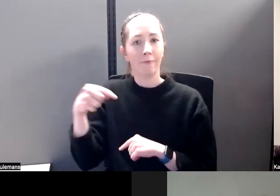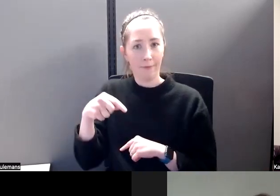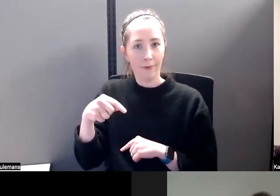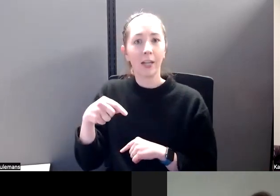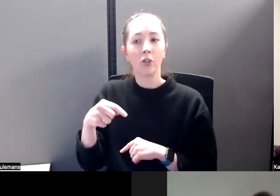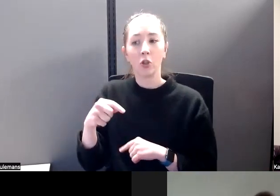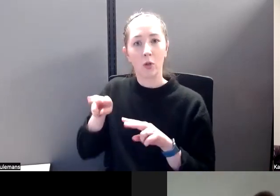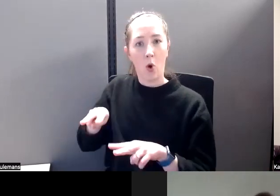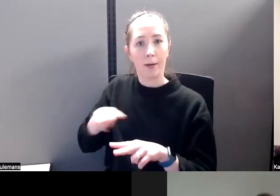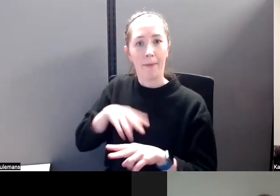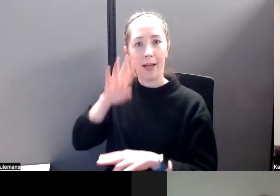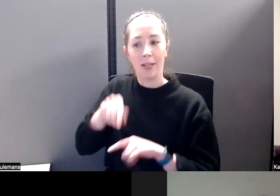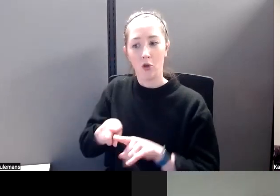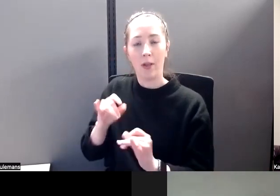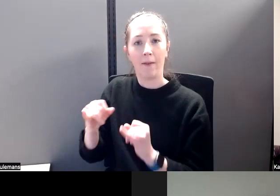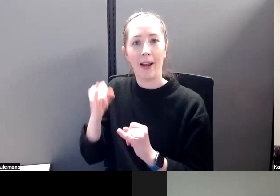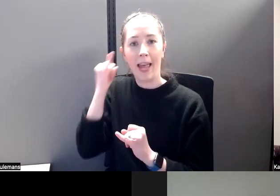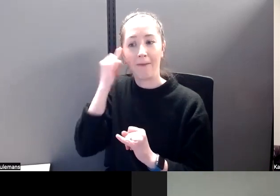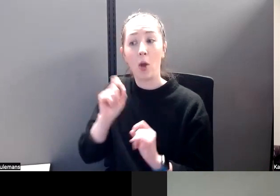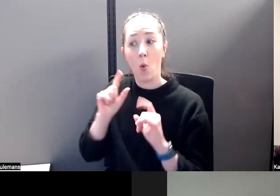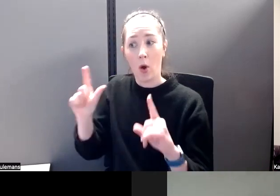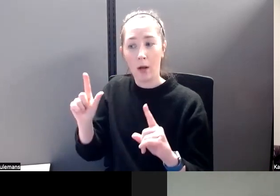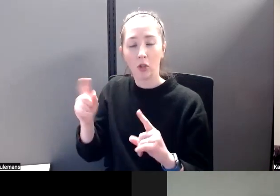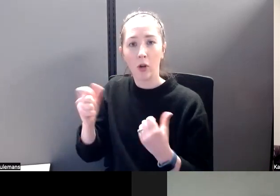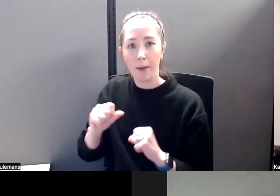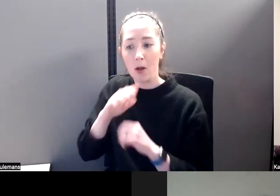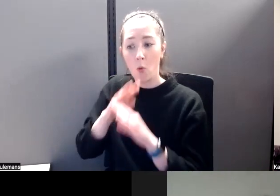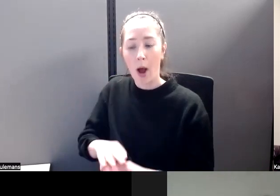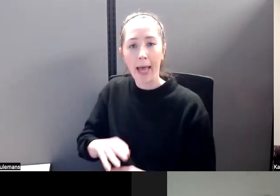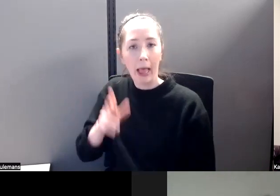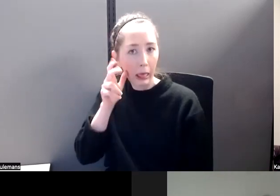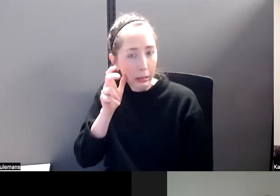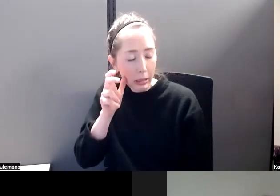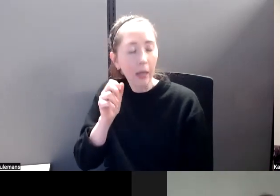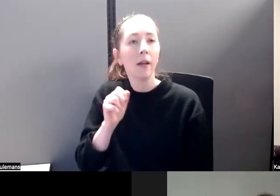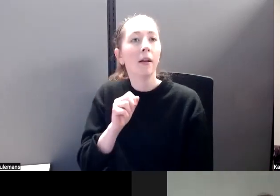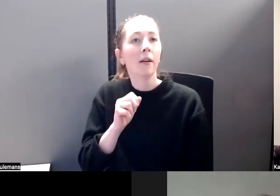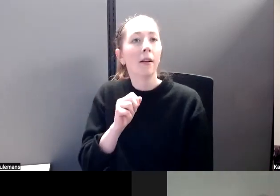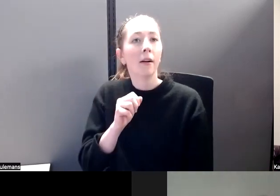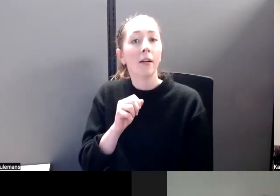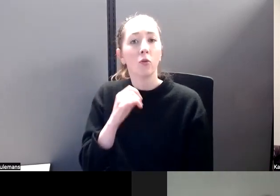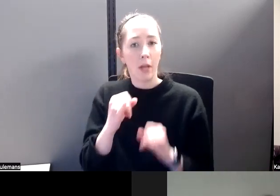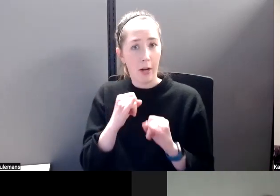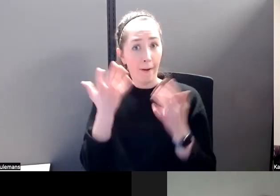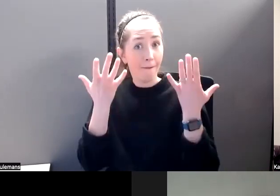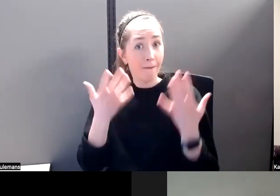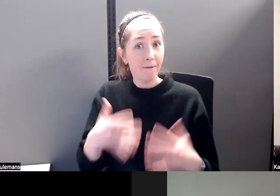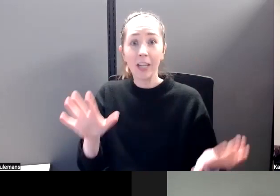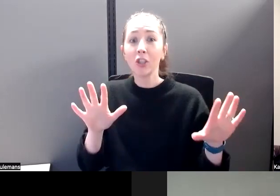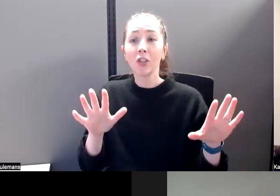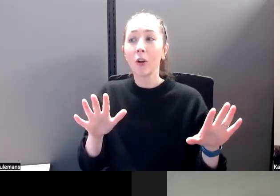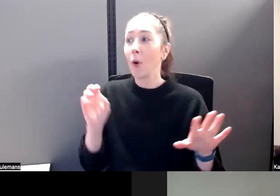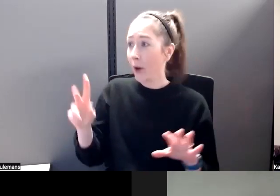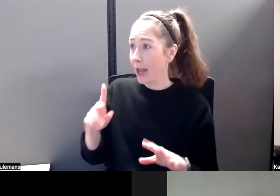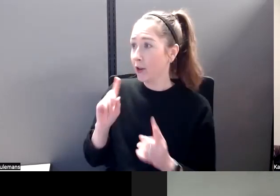my son while I was having this interview in case he woke up. And she was trying to be quiet, sitting there listening, you know. And then they had the interview and they said, okay, well, we'll talk to you later. We